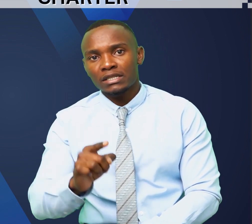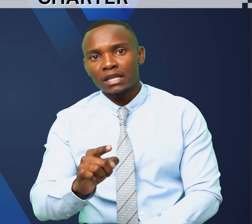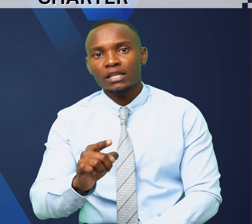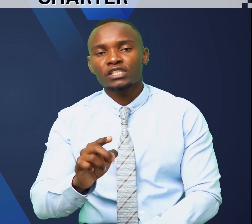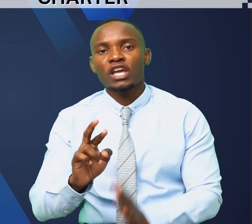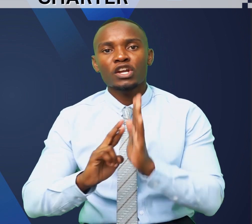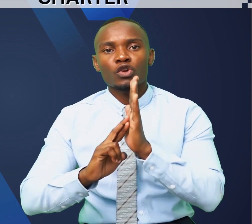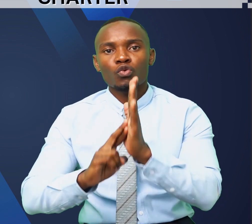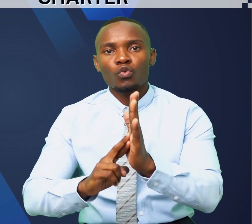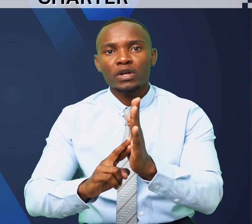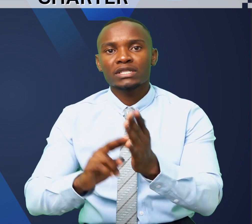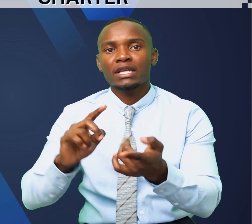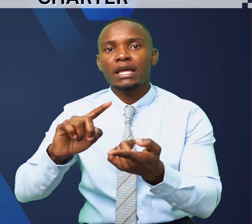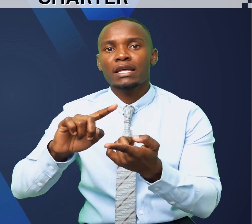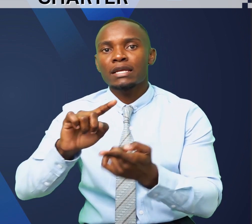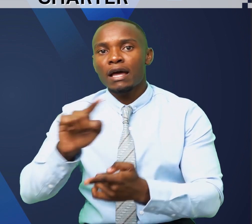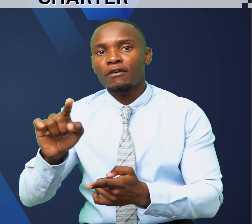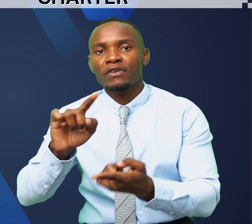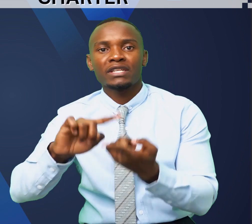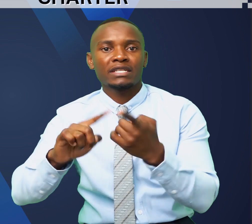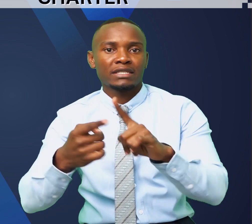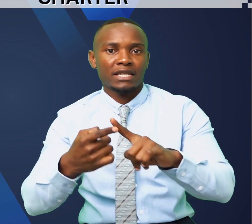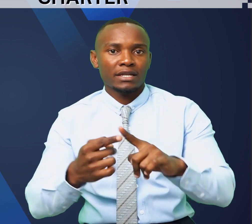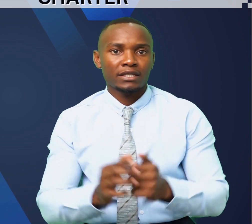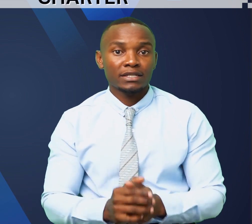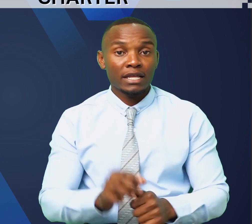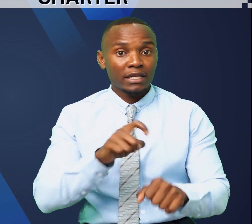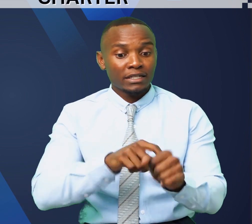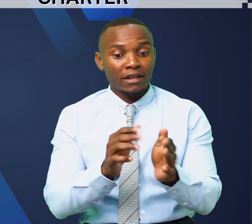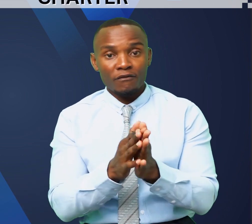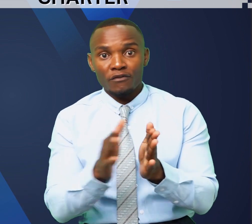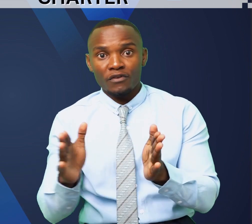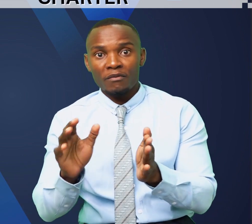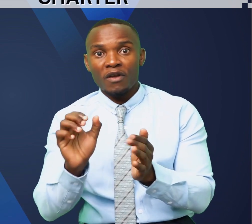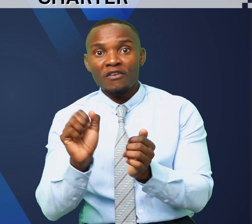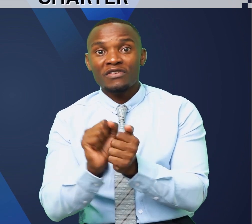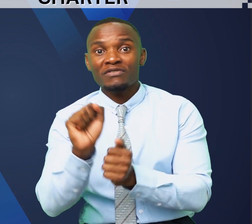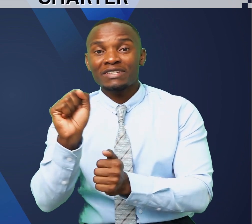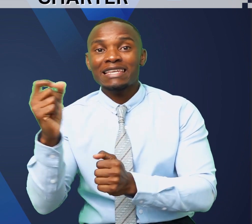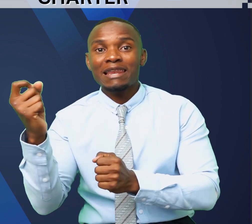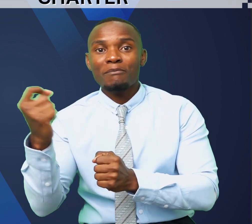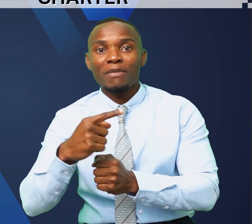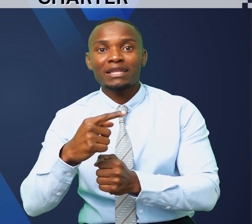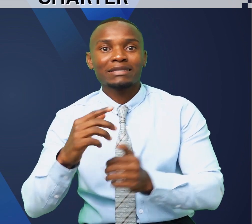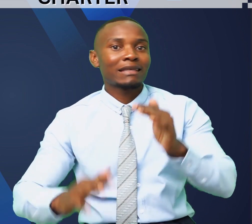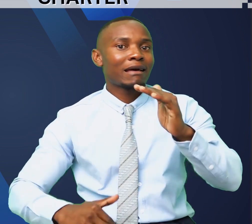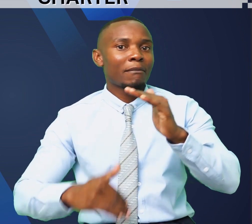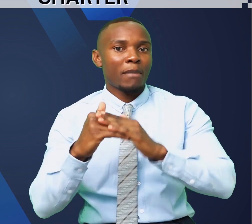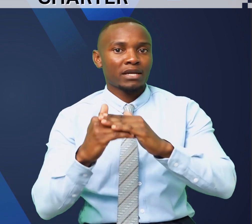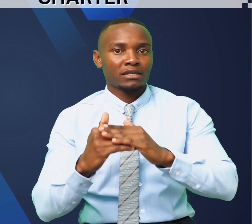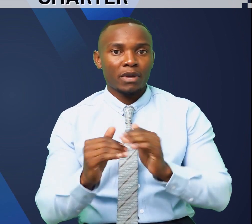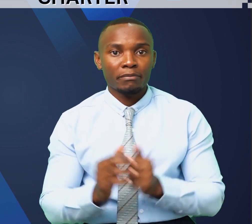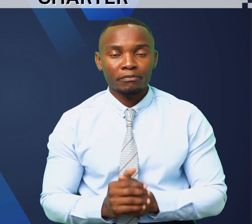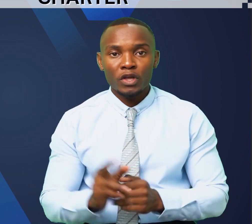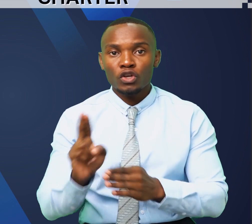kims.kebs.org/request standards. Timeline, 15 months maximum. User